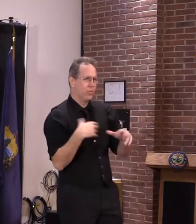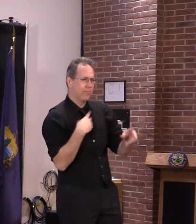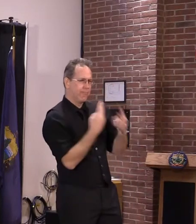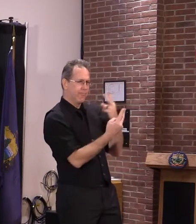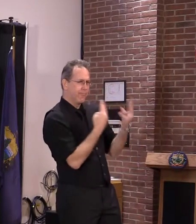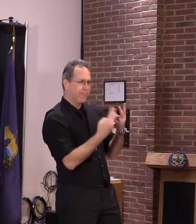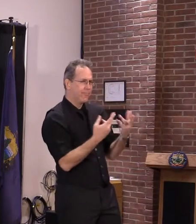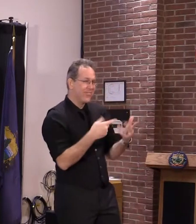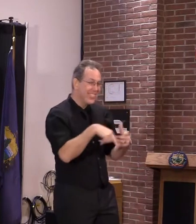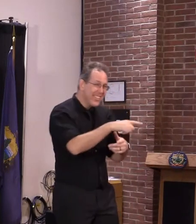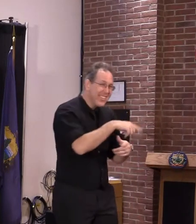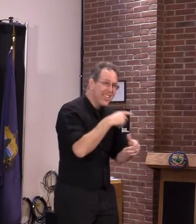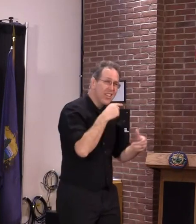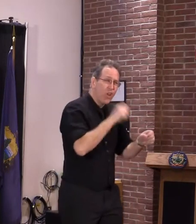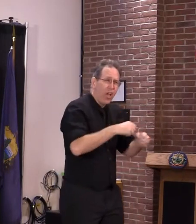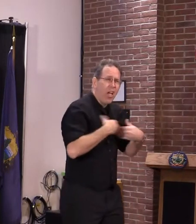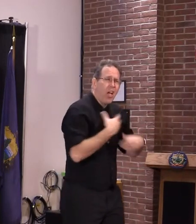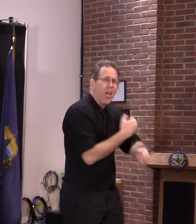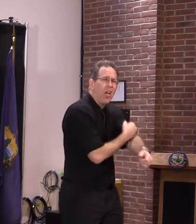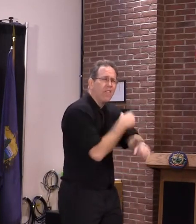some vaccination immunity.